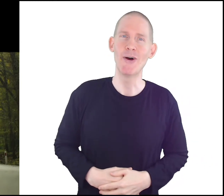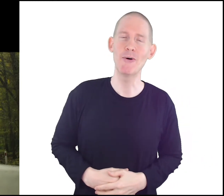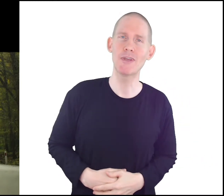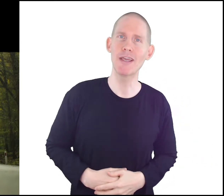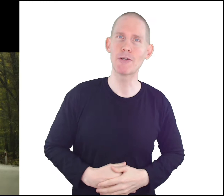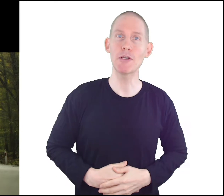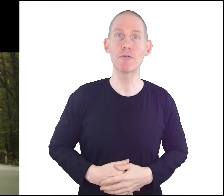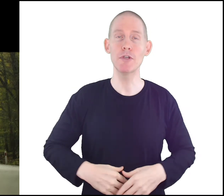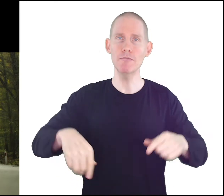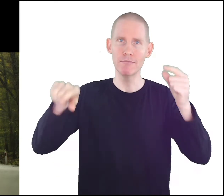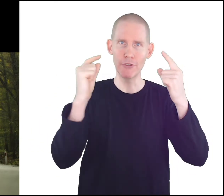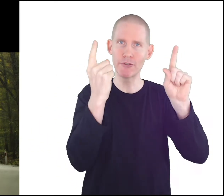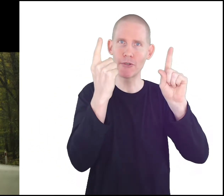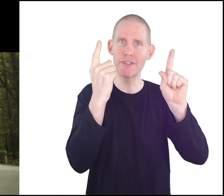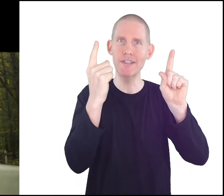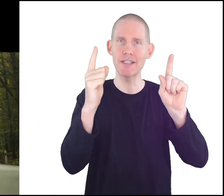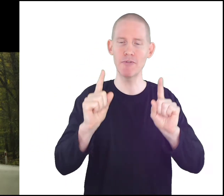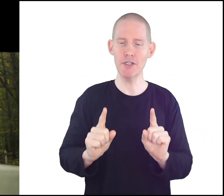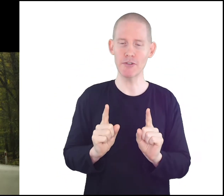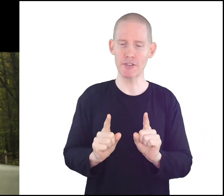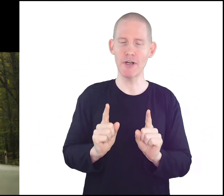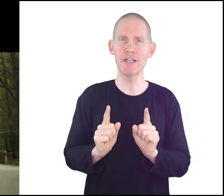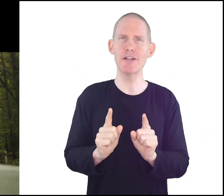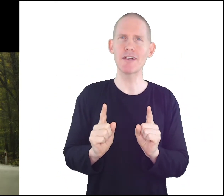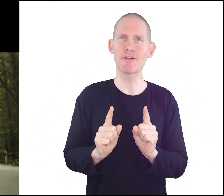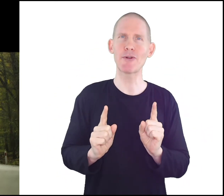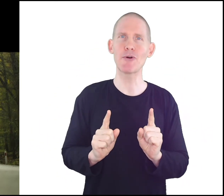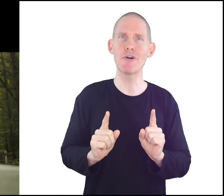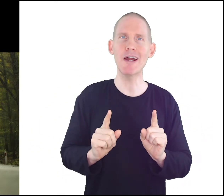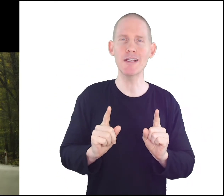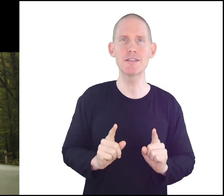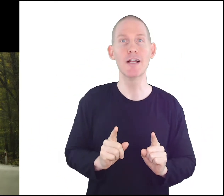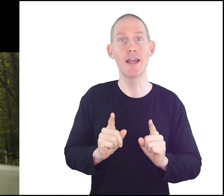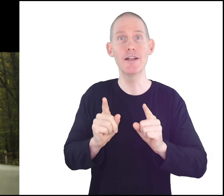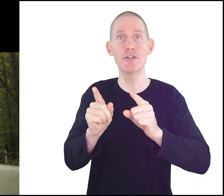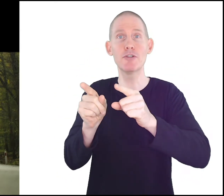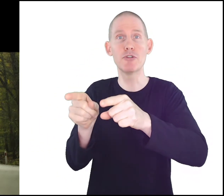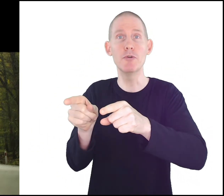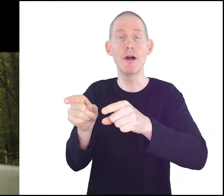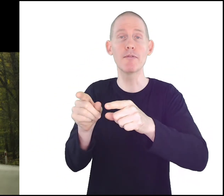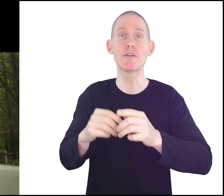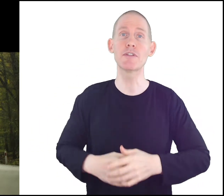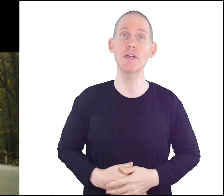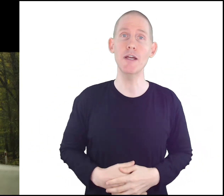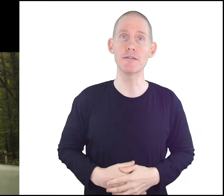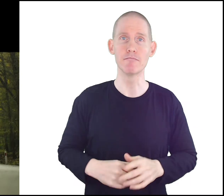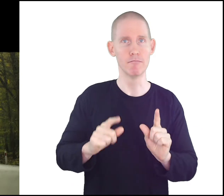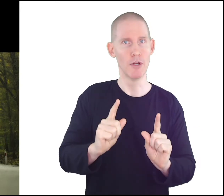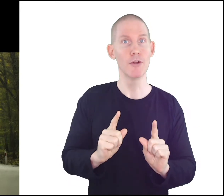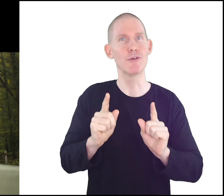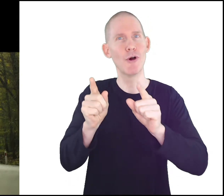Okay, quick review. Use those index fingers. Start here like they're little rockets and just shoot off to the side. Go